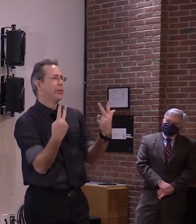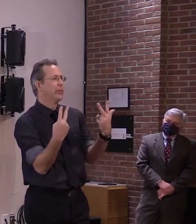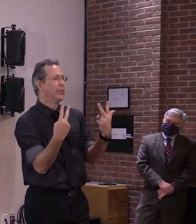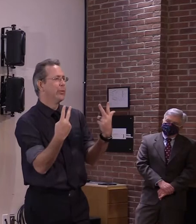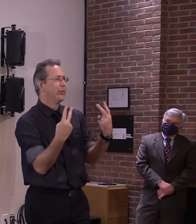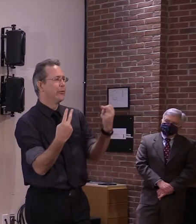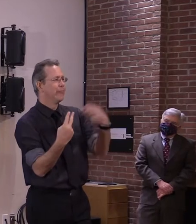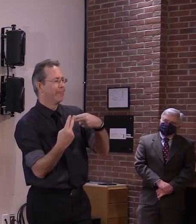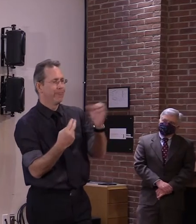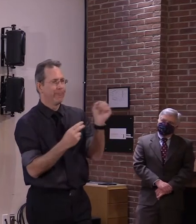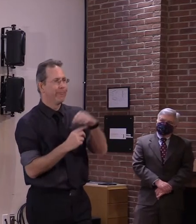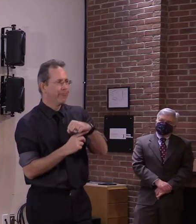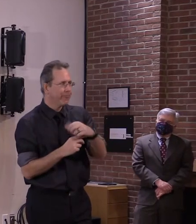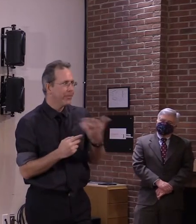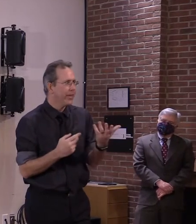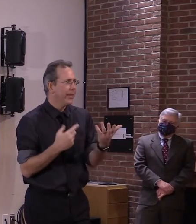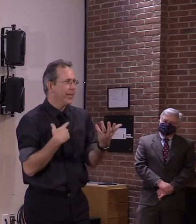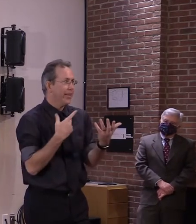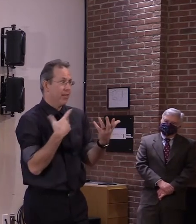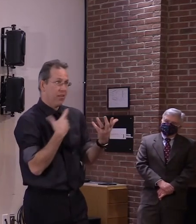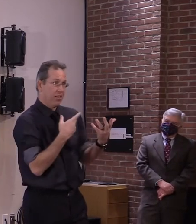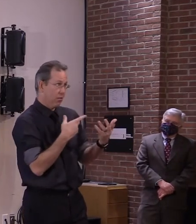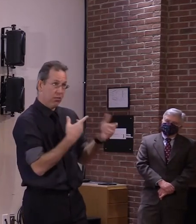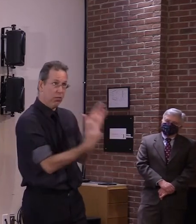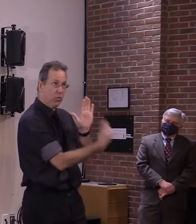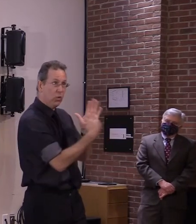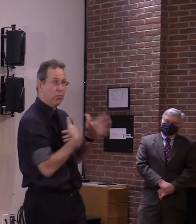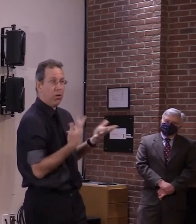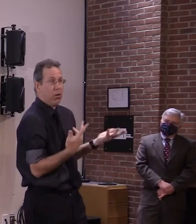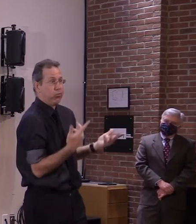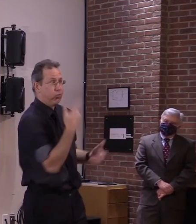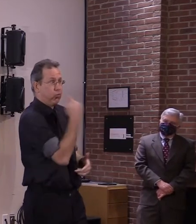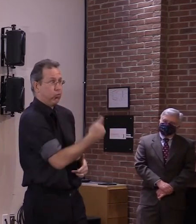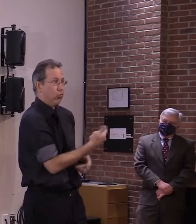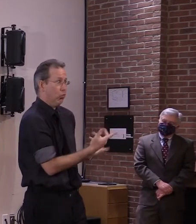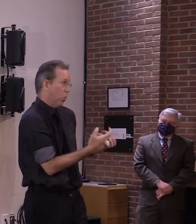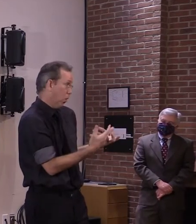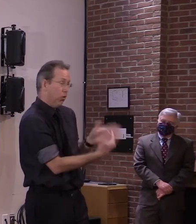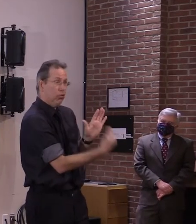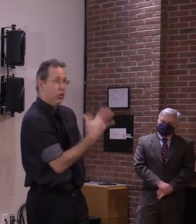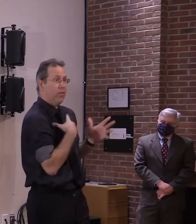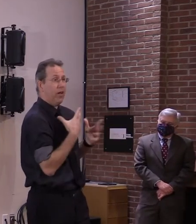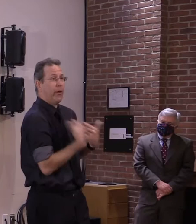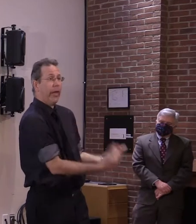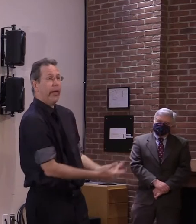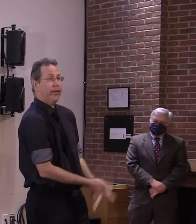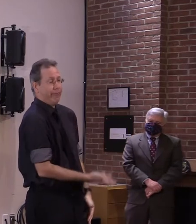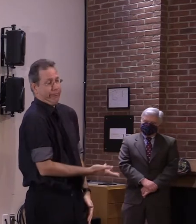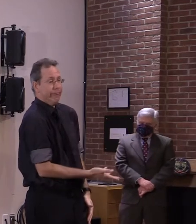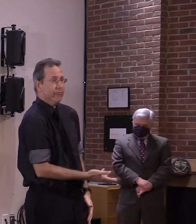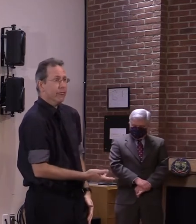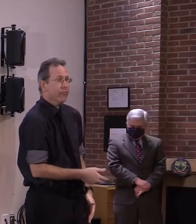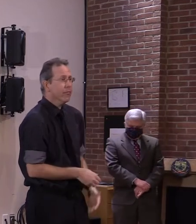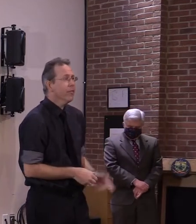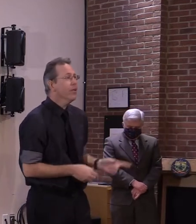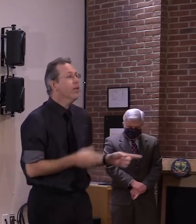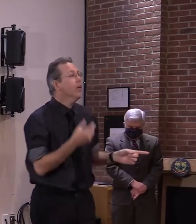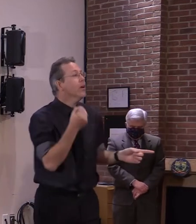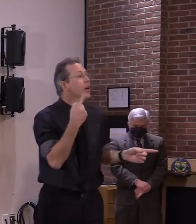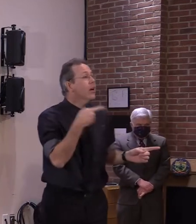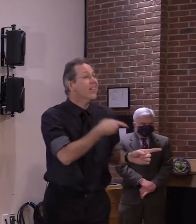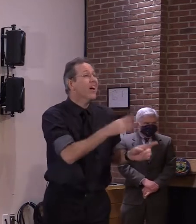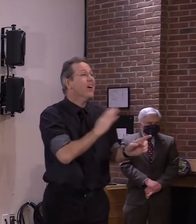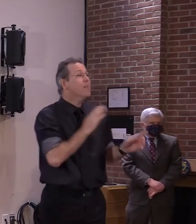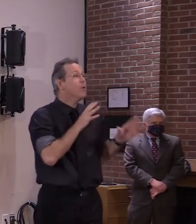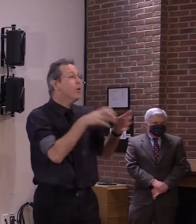suing me in the state or they're just not their vote was to not adhere to the to the